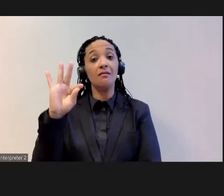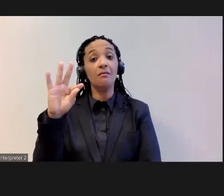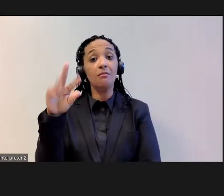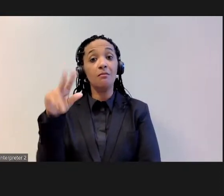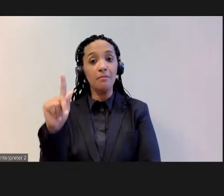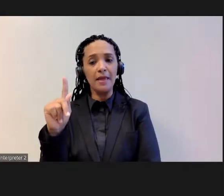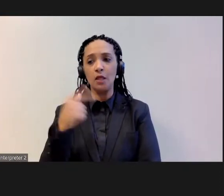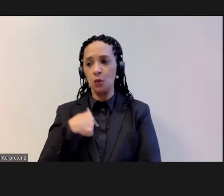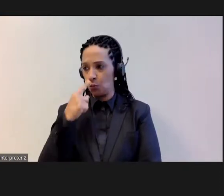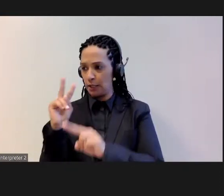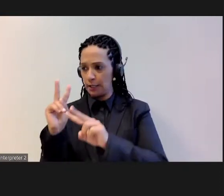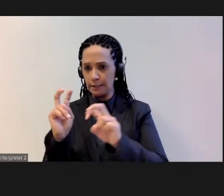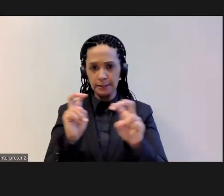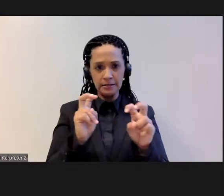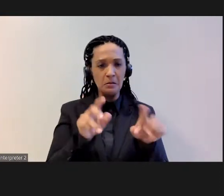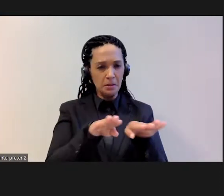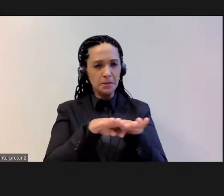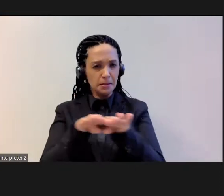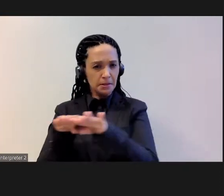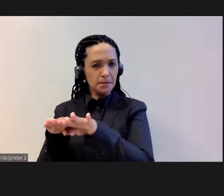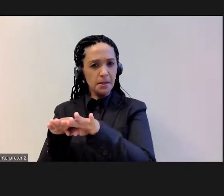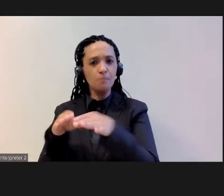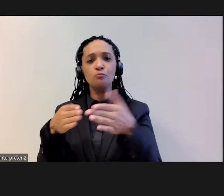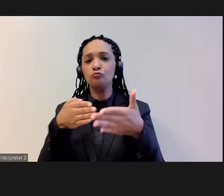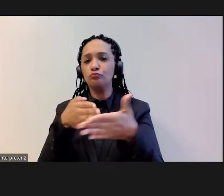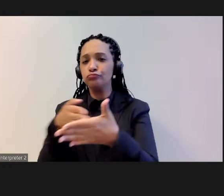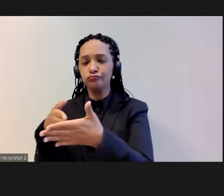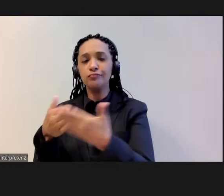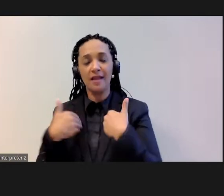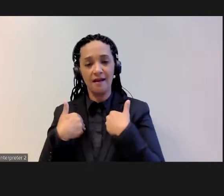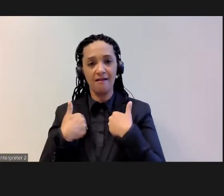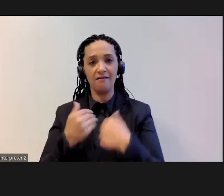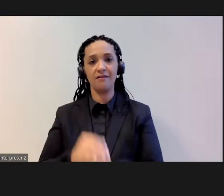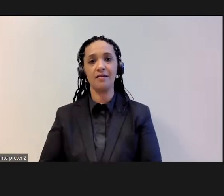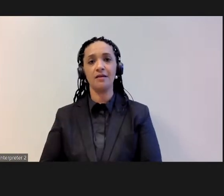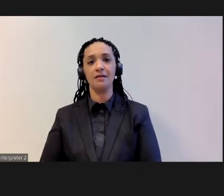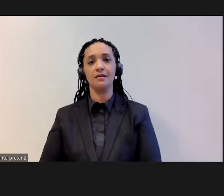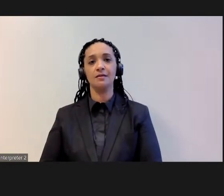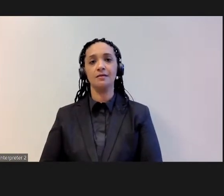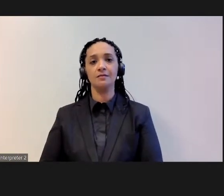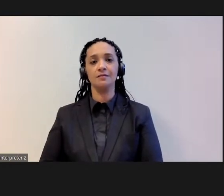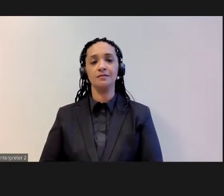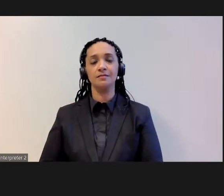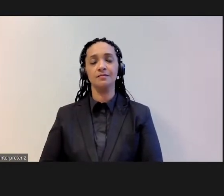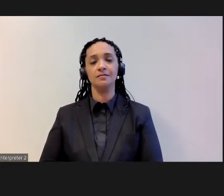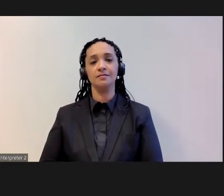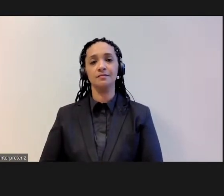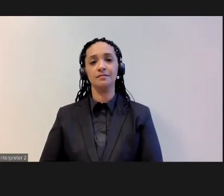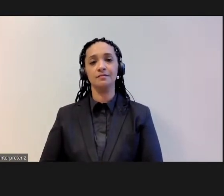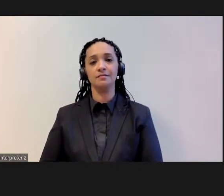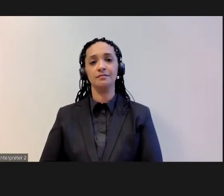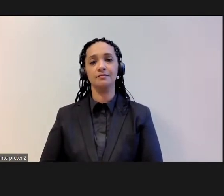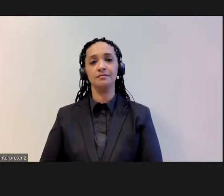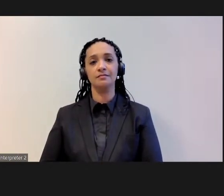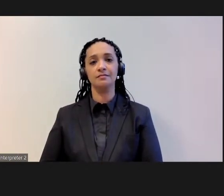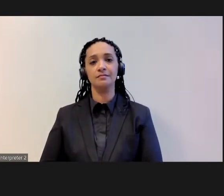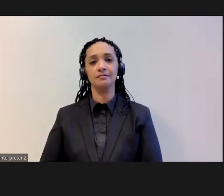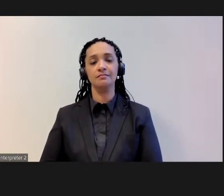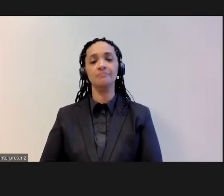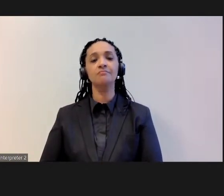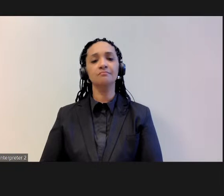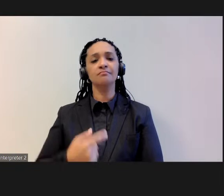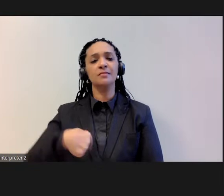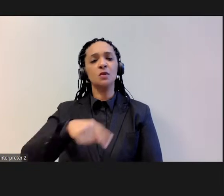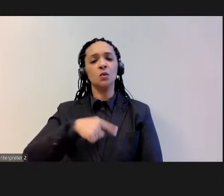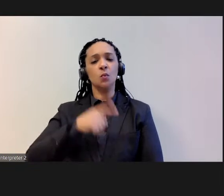ground. So in terms of, and I wanted to highlight something that I think we must acknowledge in